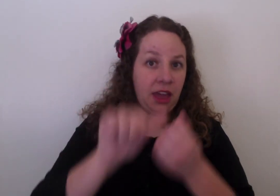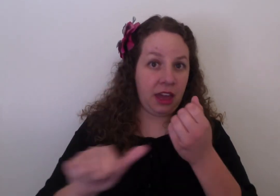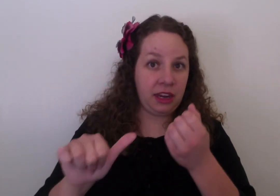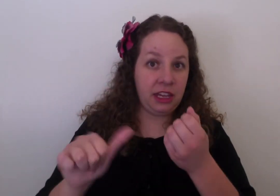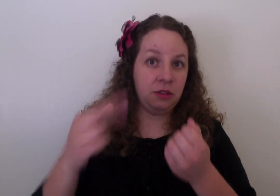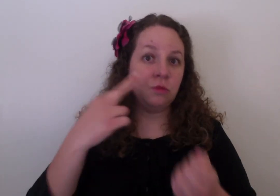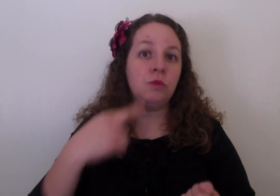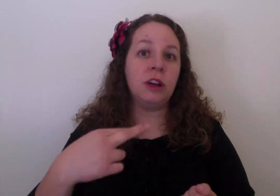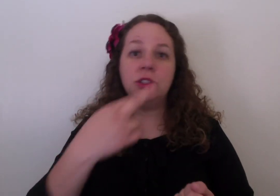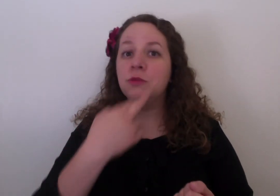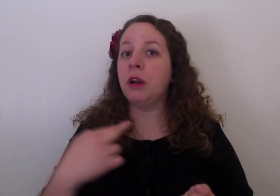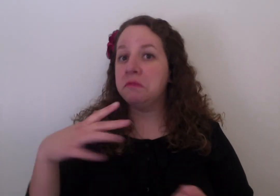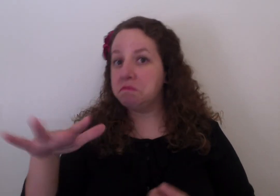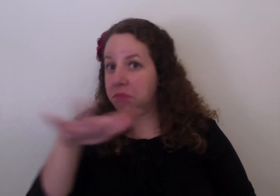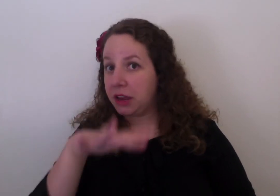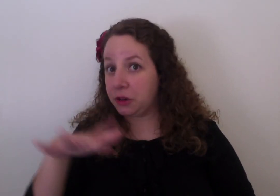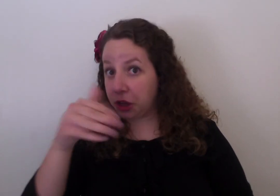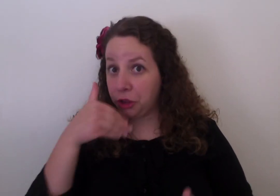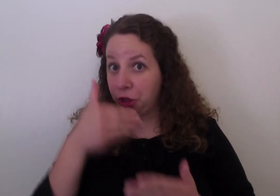Any restaurant area good?